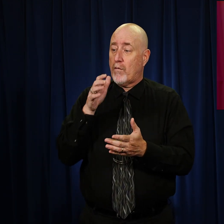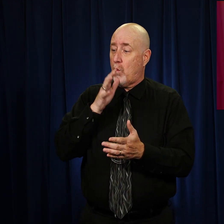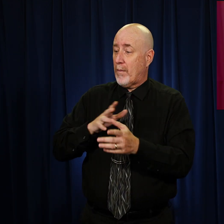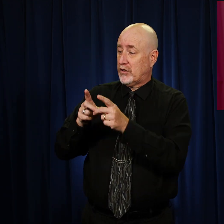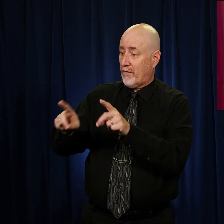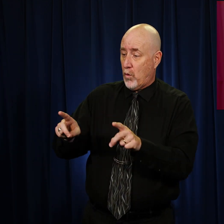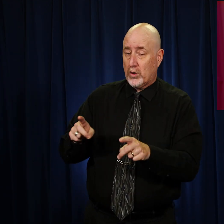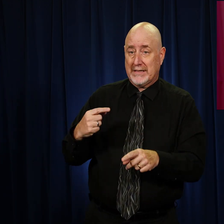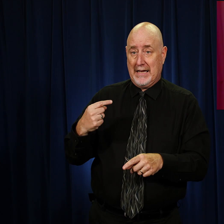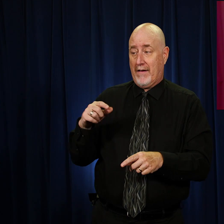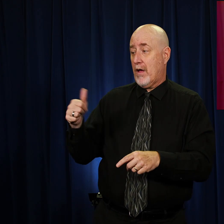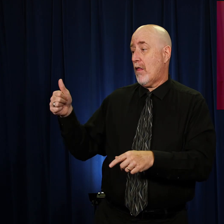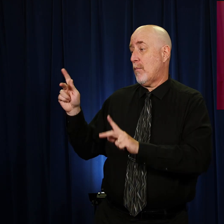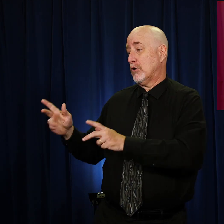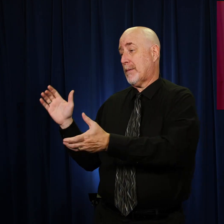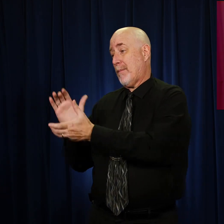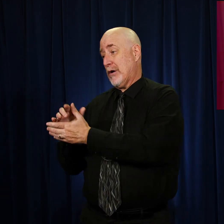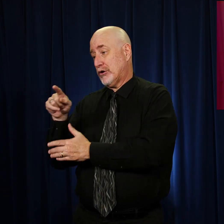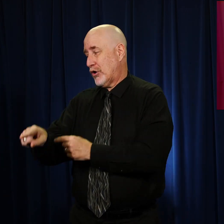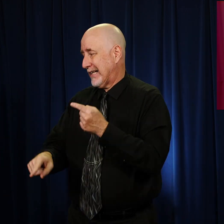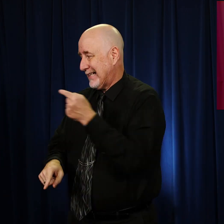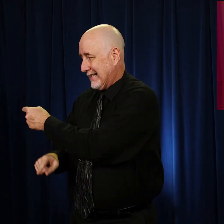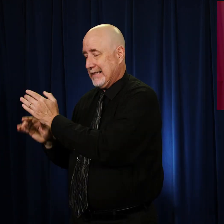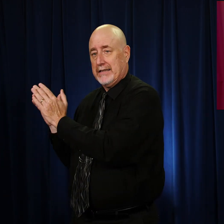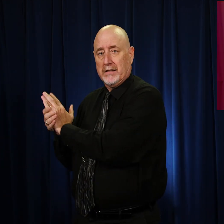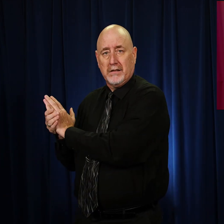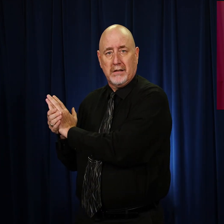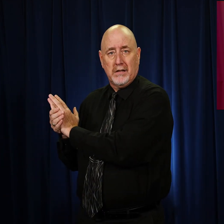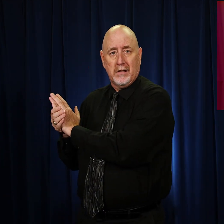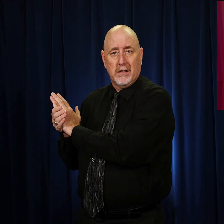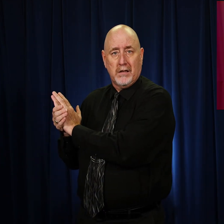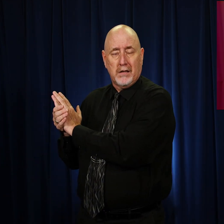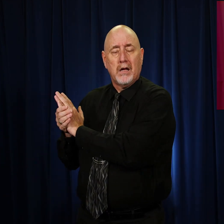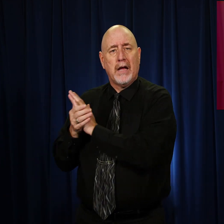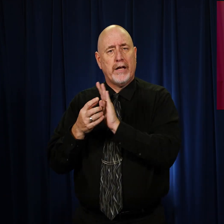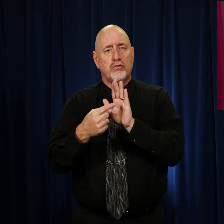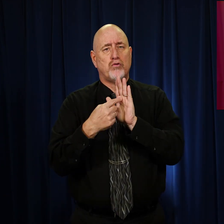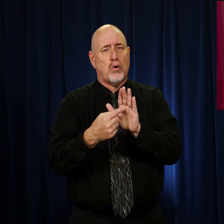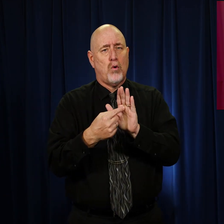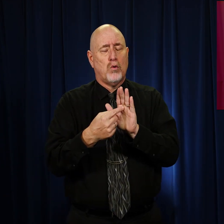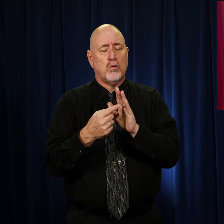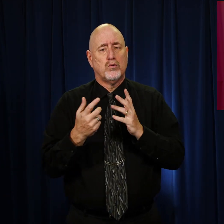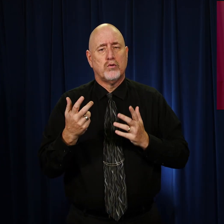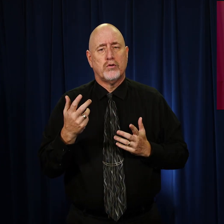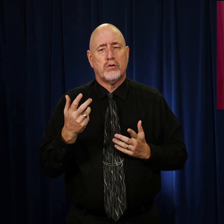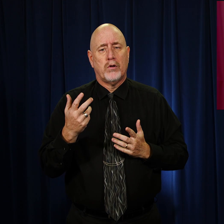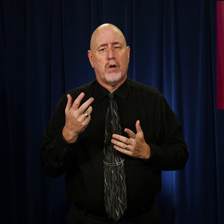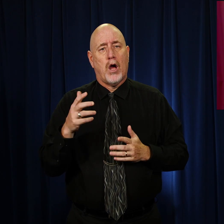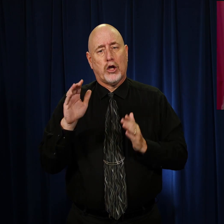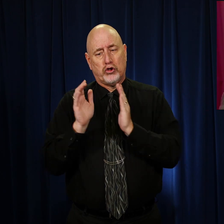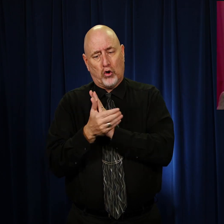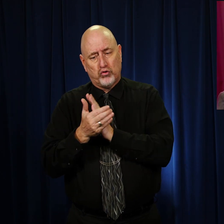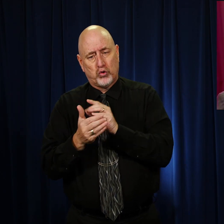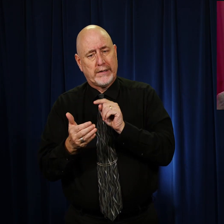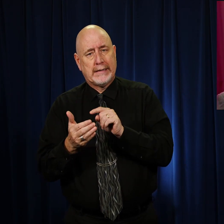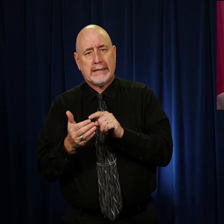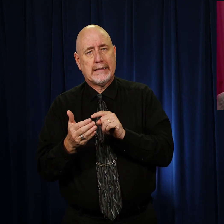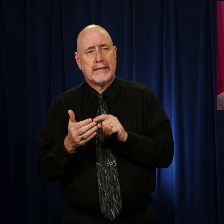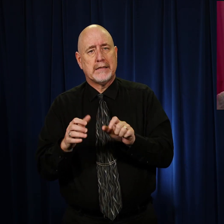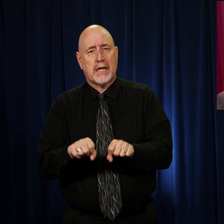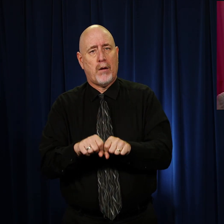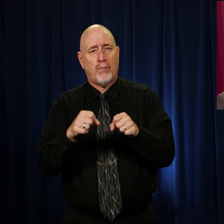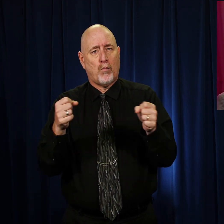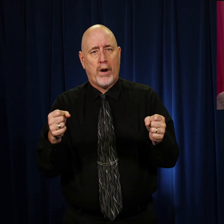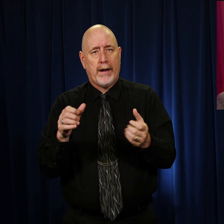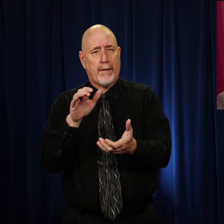divorced woman commits adultery. Well, this shows that adultery does not